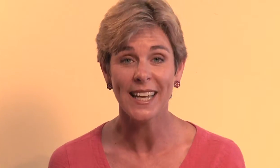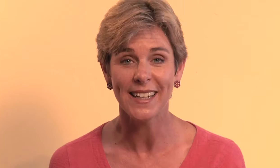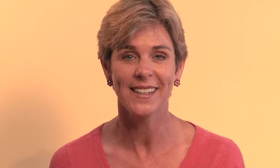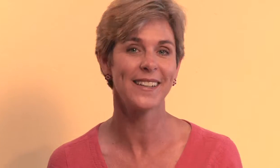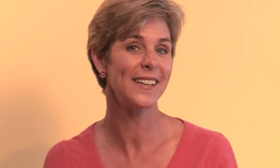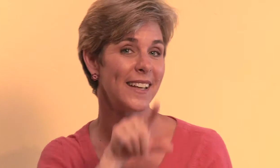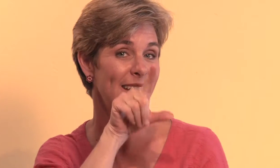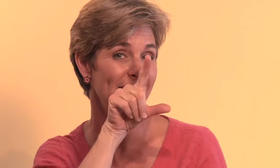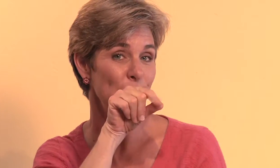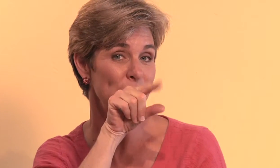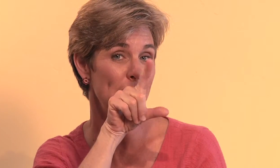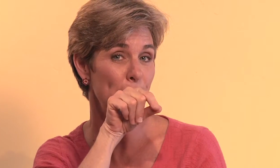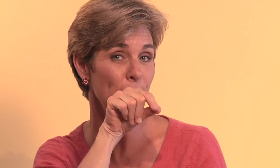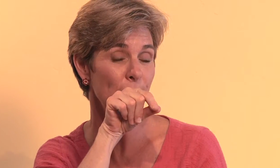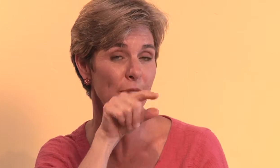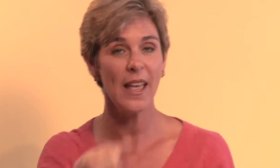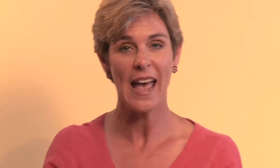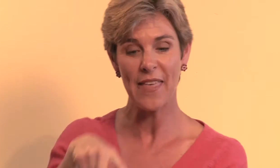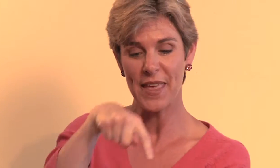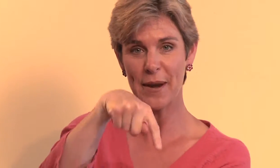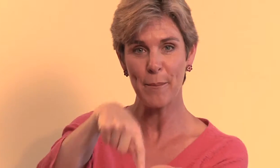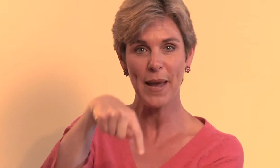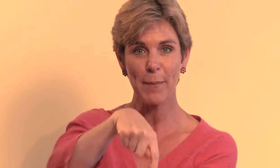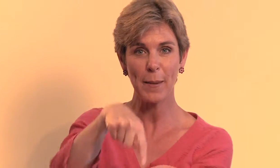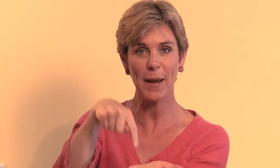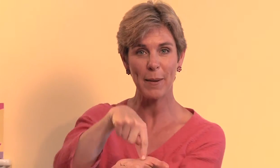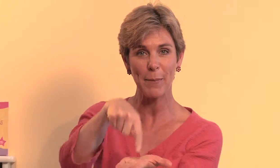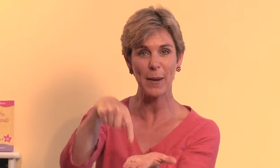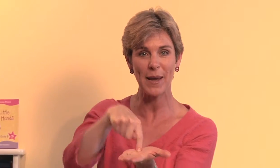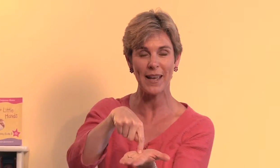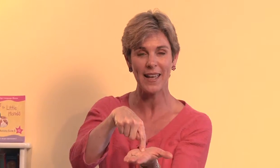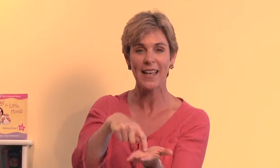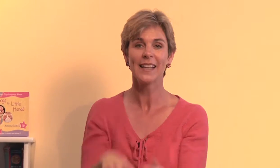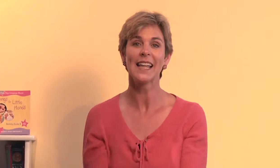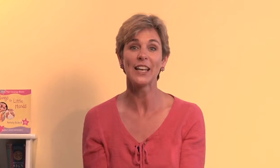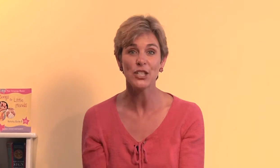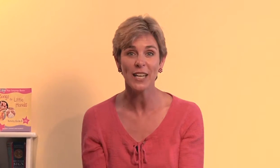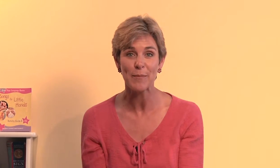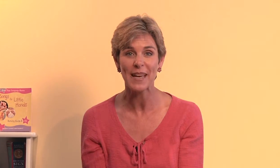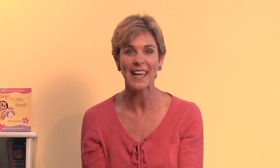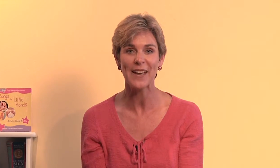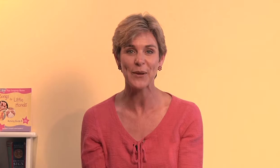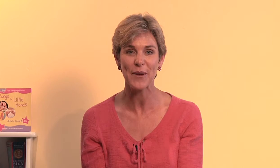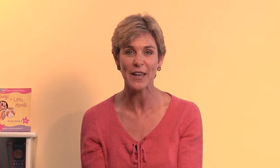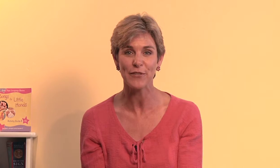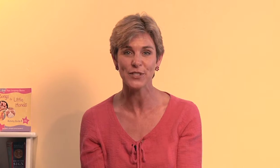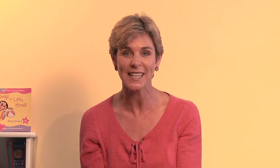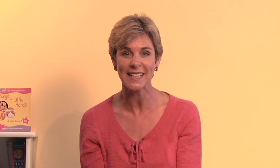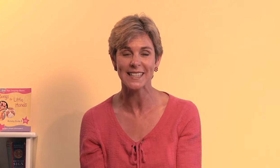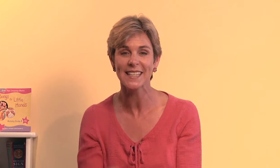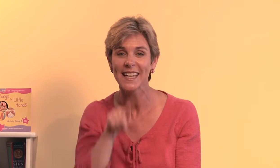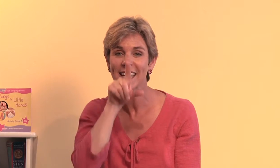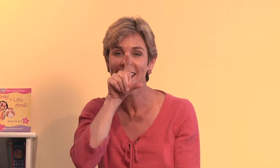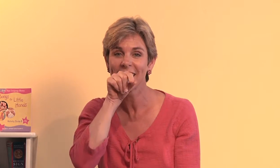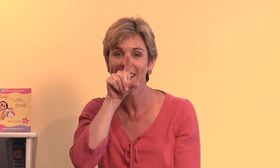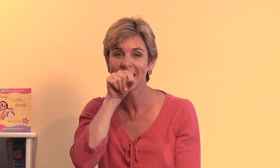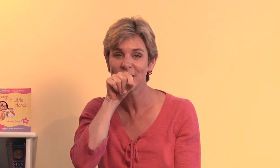Chicken. You sign bird and then peck, peck, peck, peck, peck, peck, like a chicken pecking on the ground for seeds.